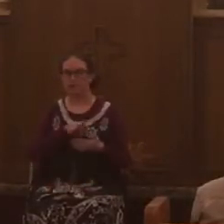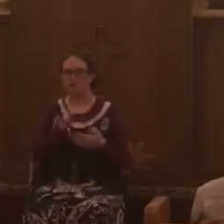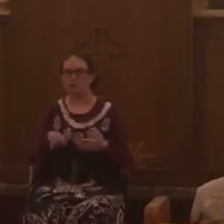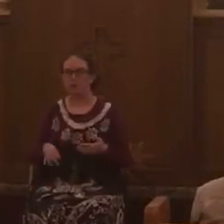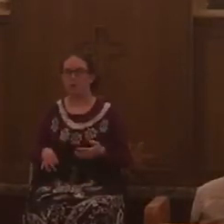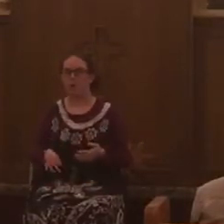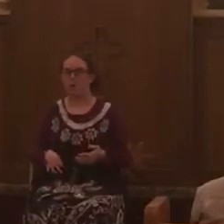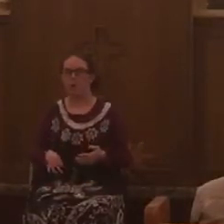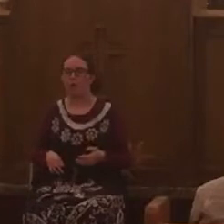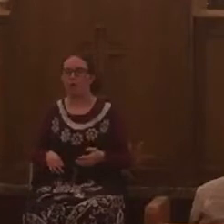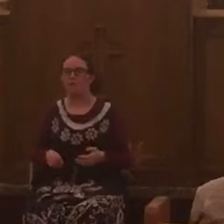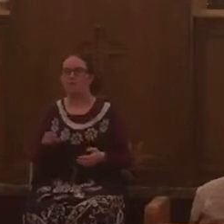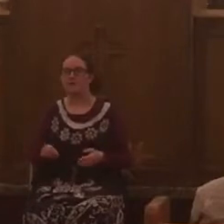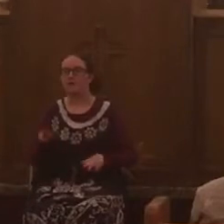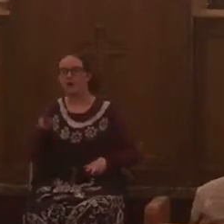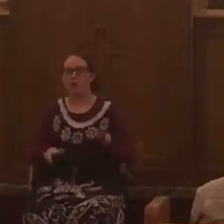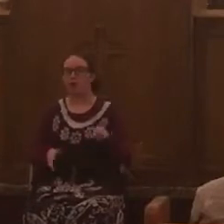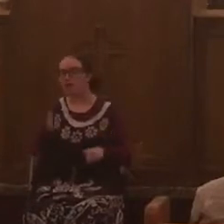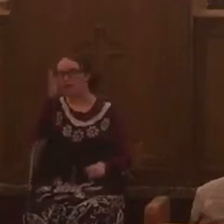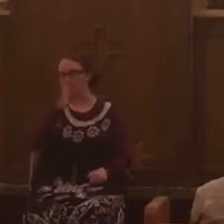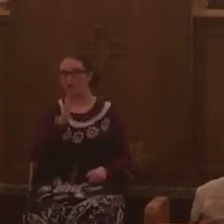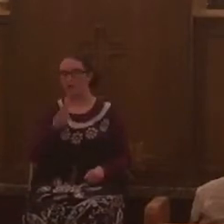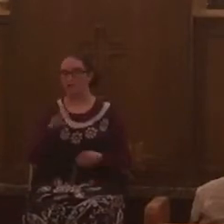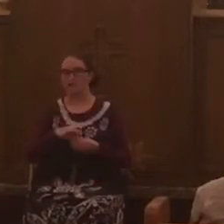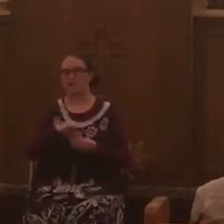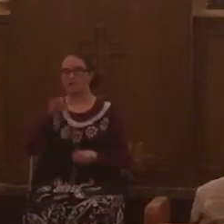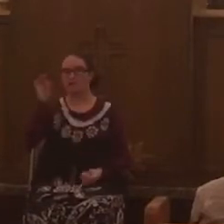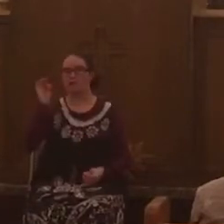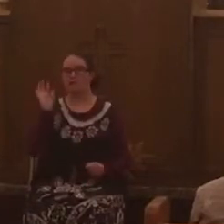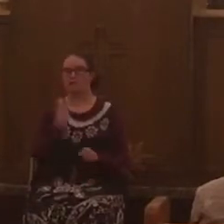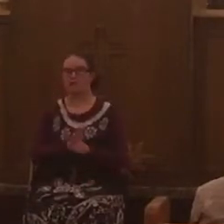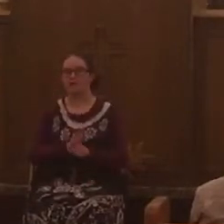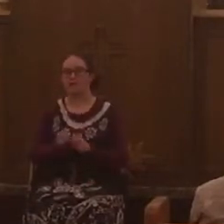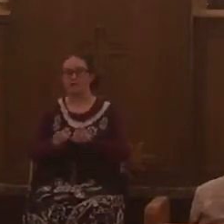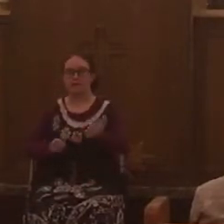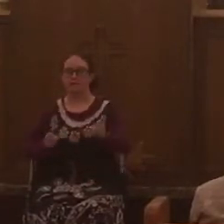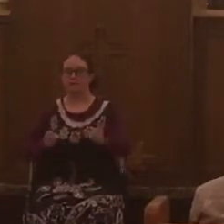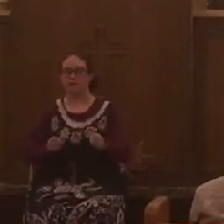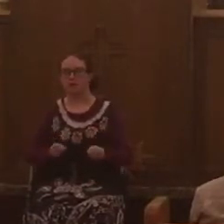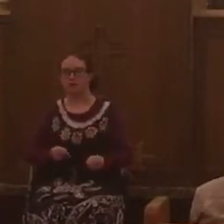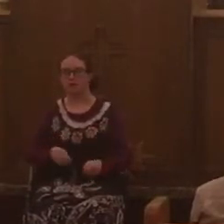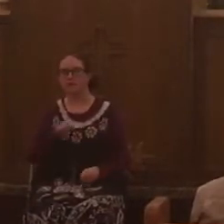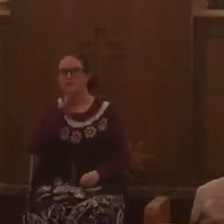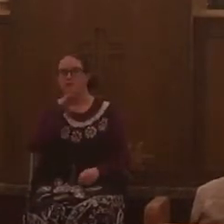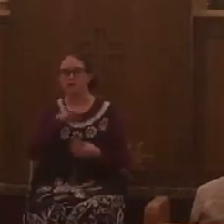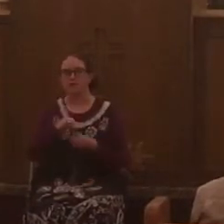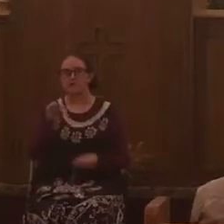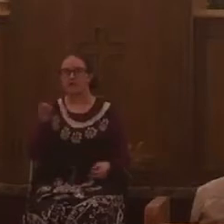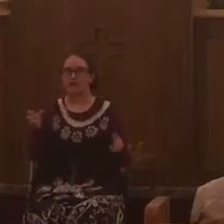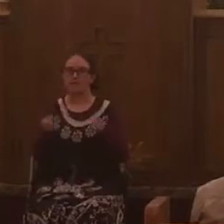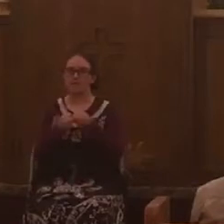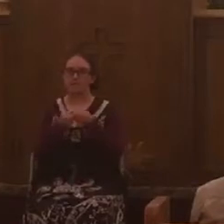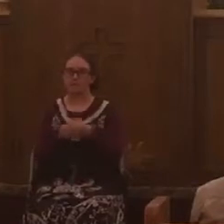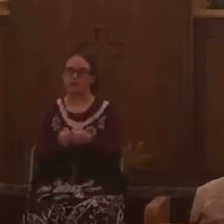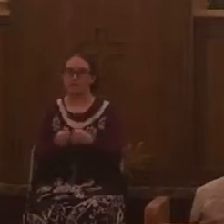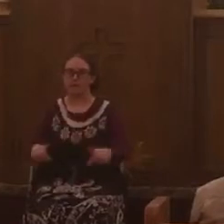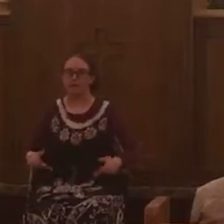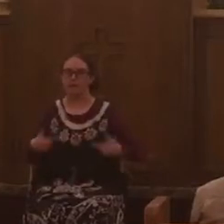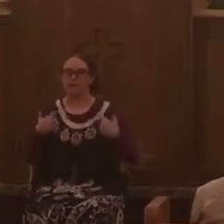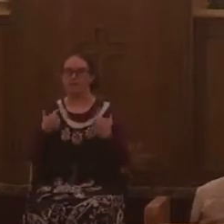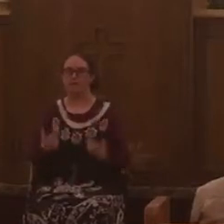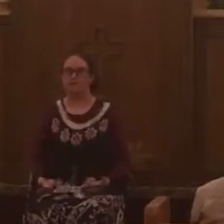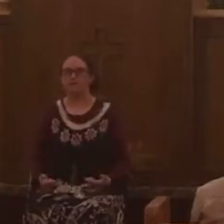God and his righteousness. And all these things, this junk, is added unto you.